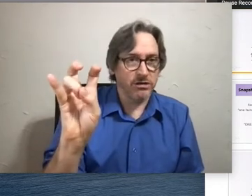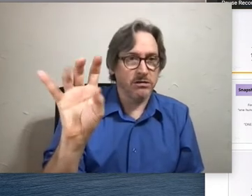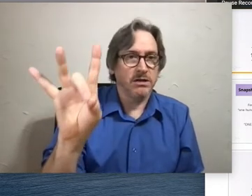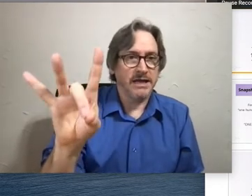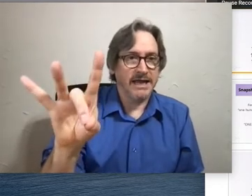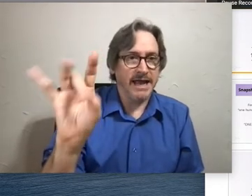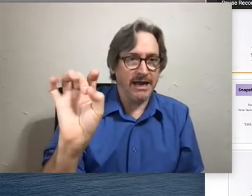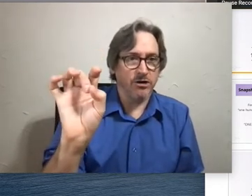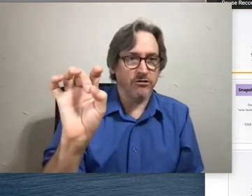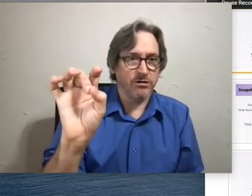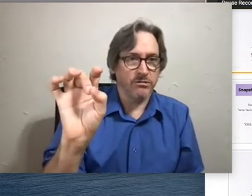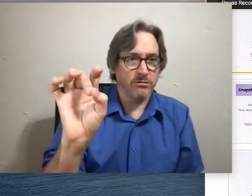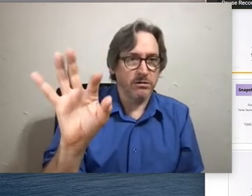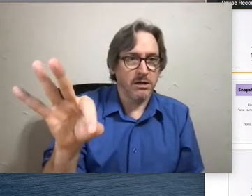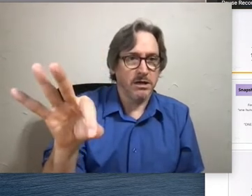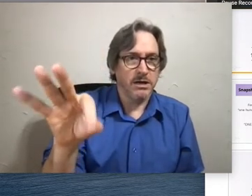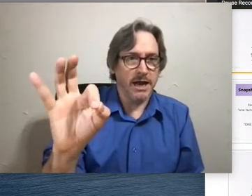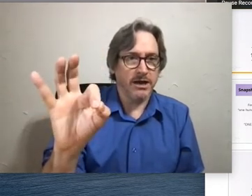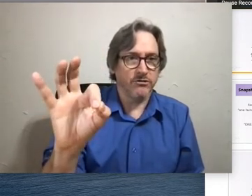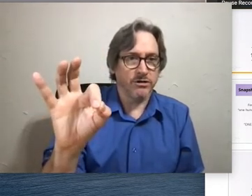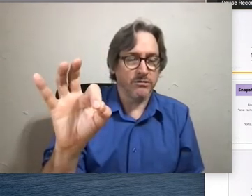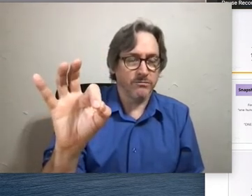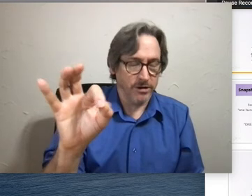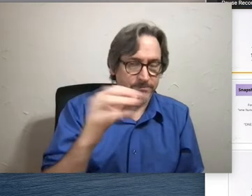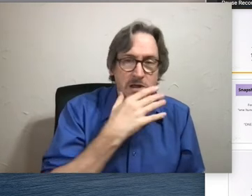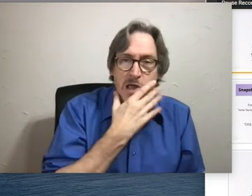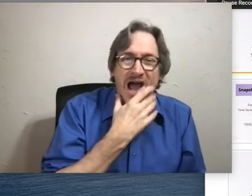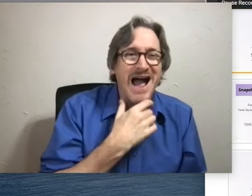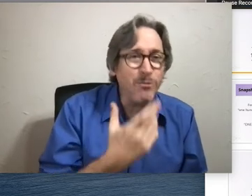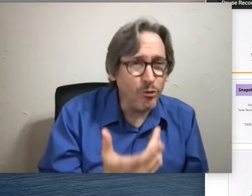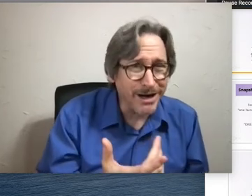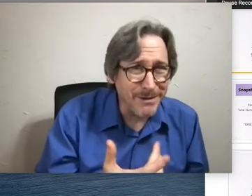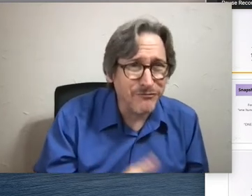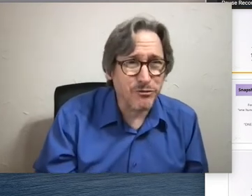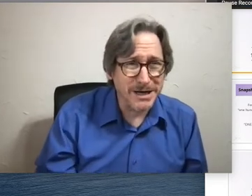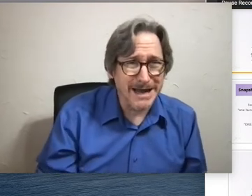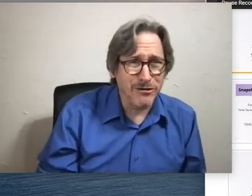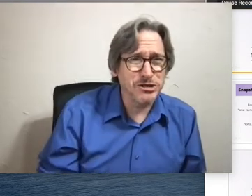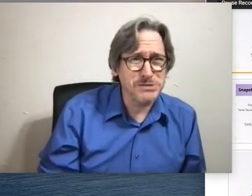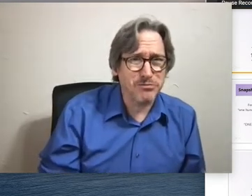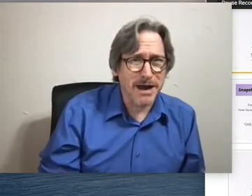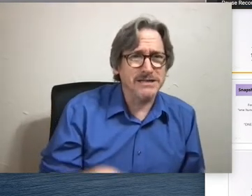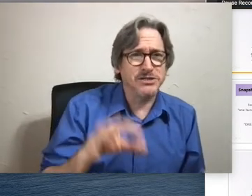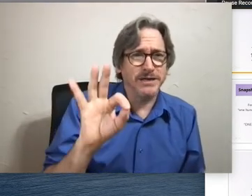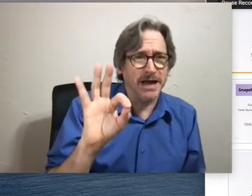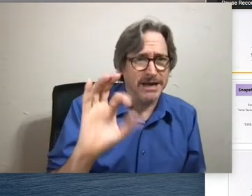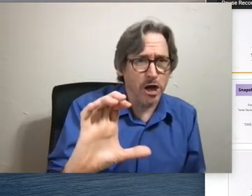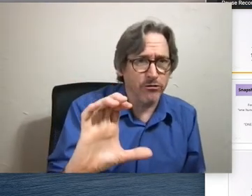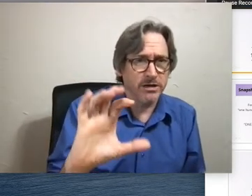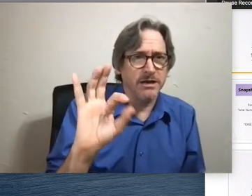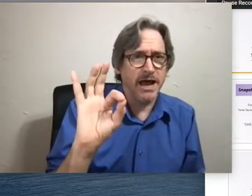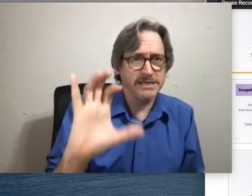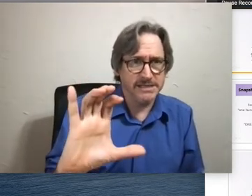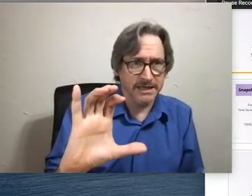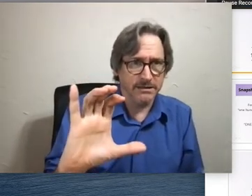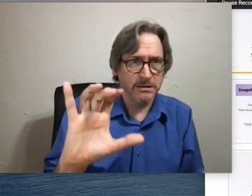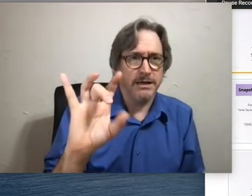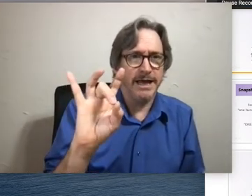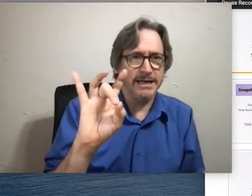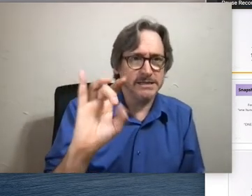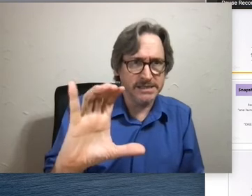700, 800, 900. Right? I will recommend for right now, just practice doing 900,